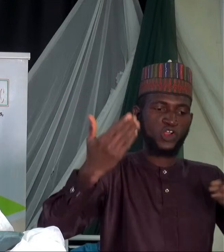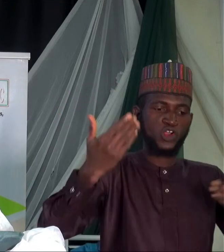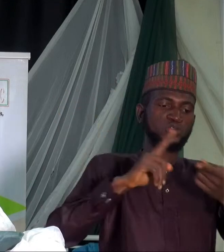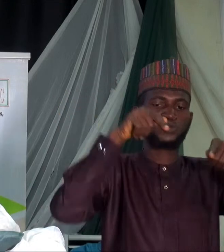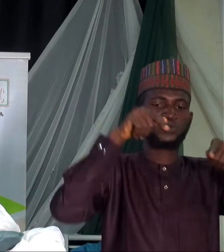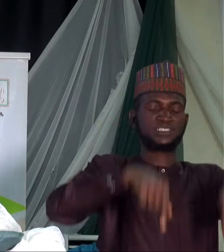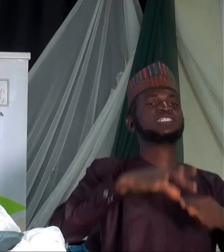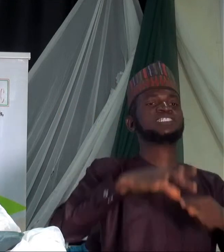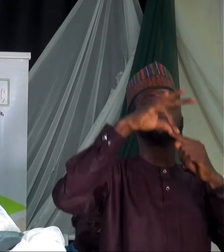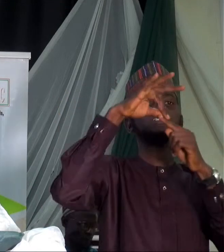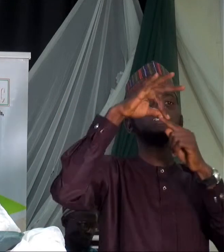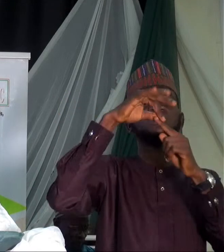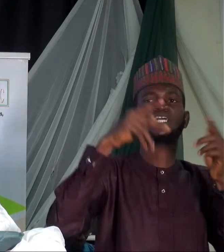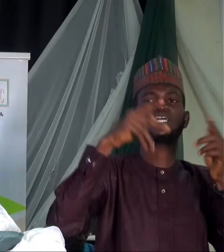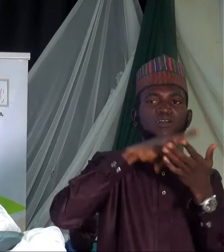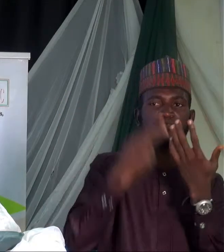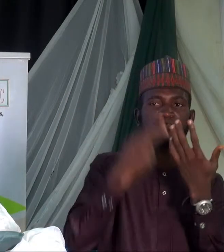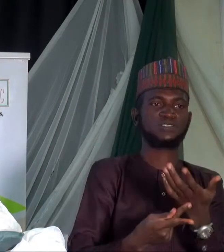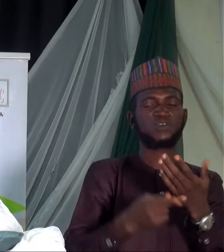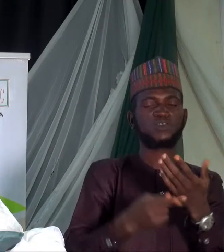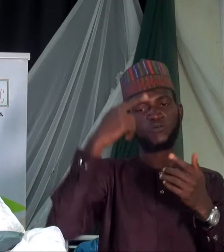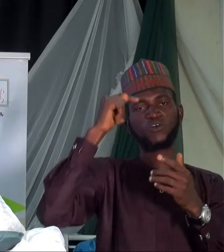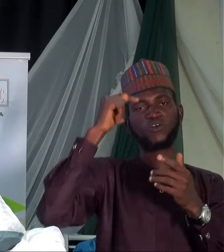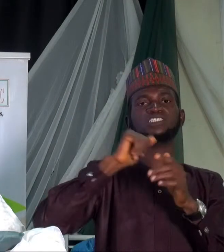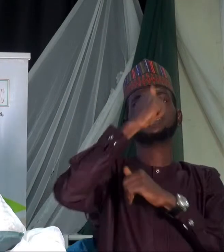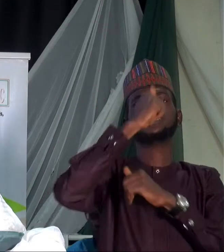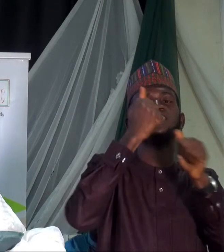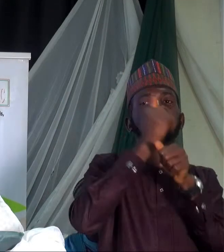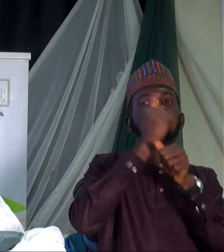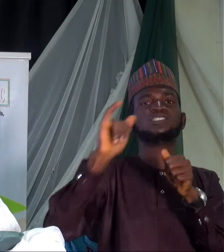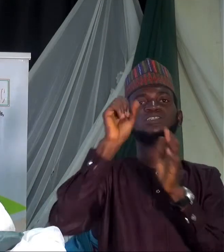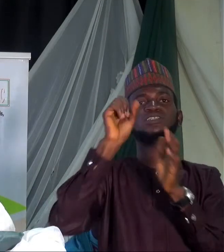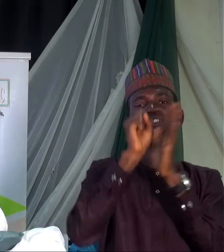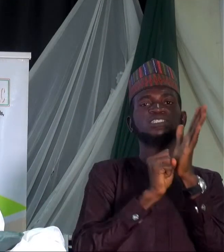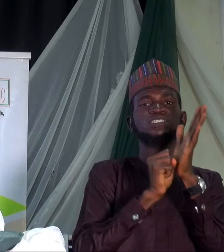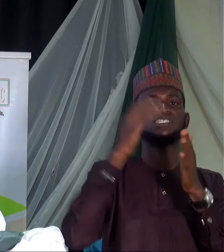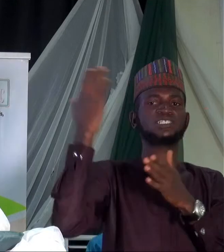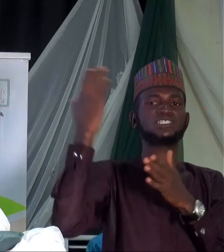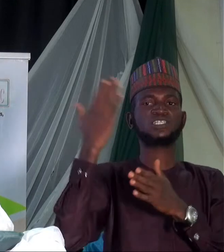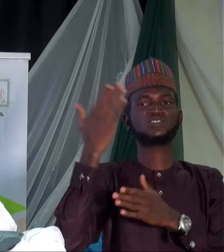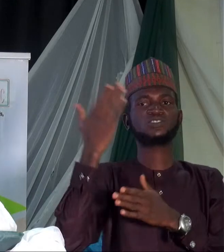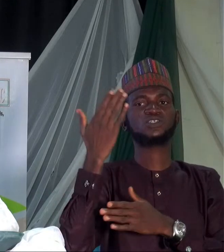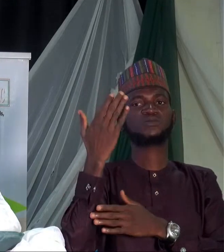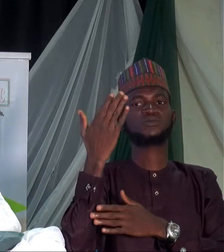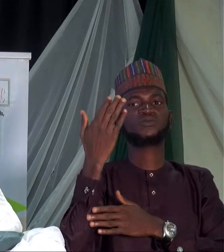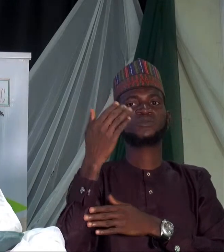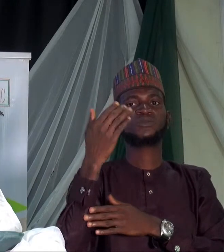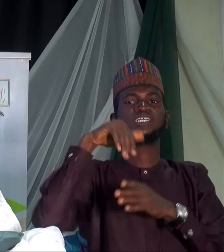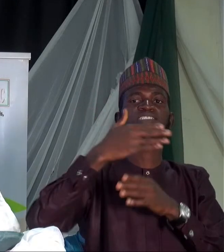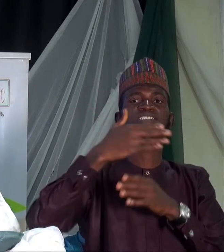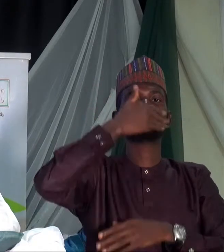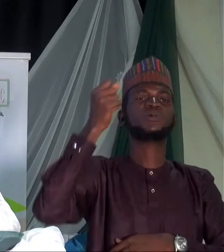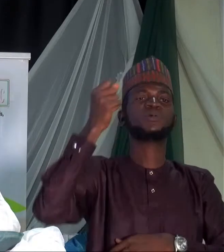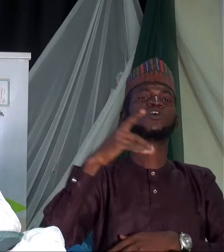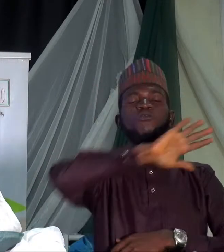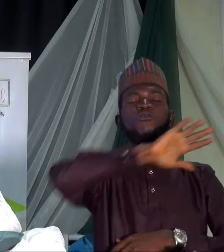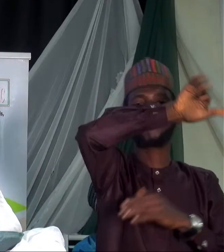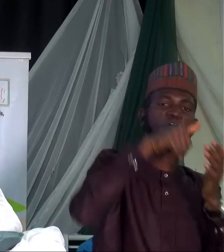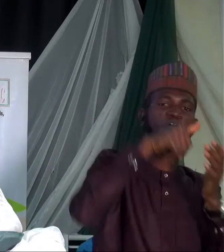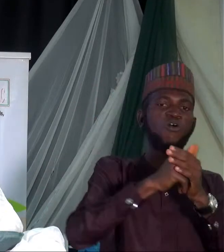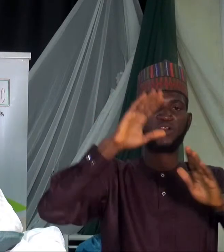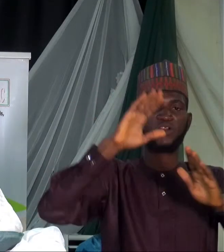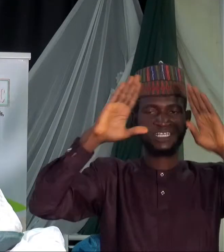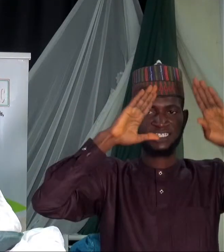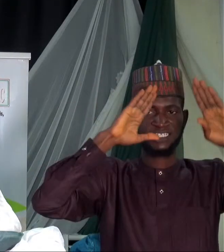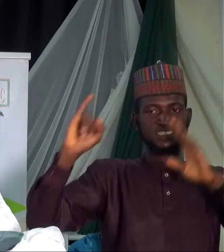the Annual State Lecture of the Muslim Congress. I say, in the best of all greetings, that is in